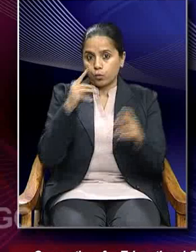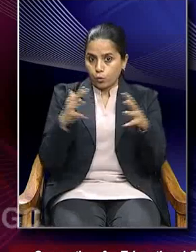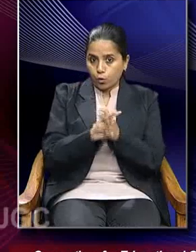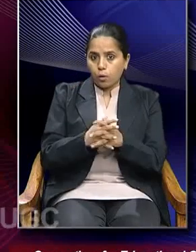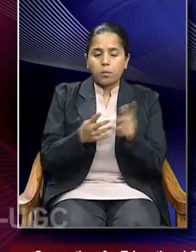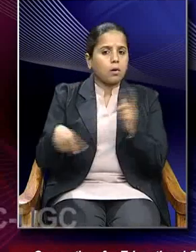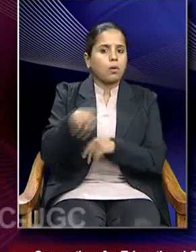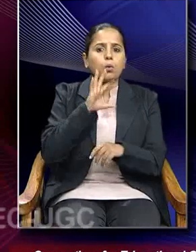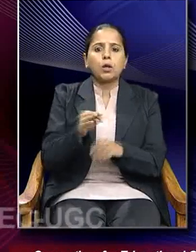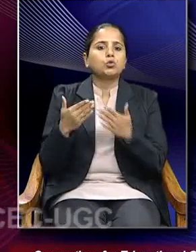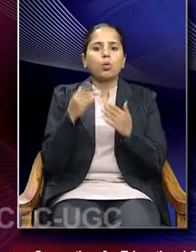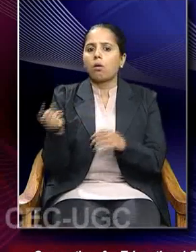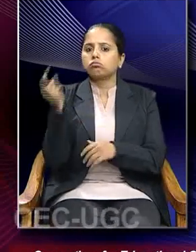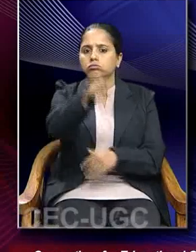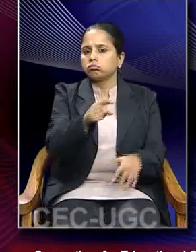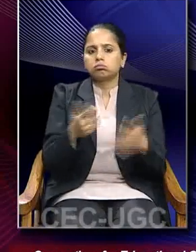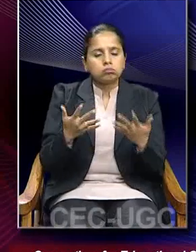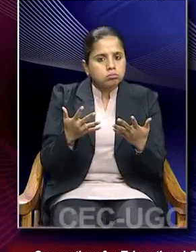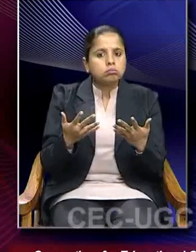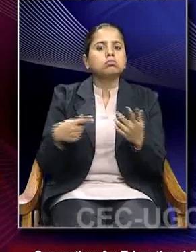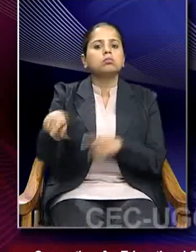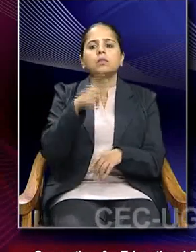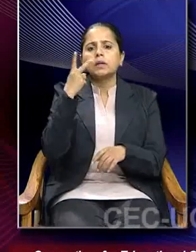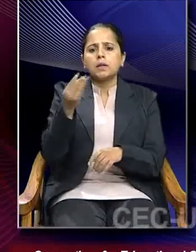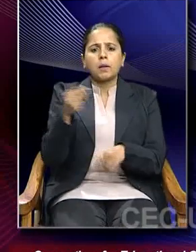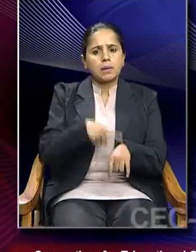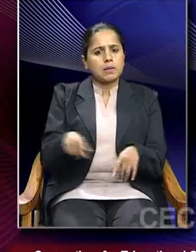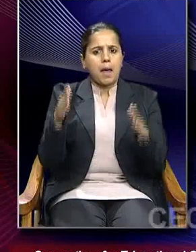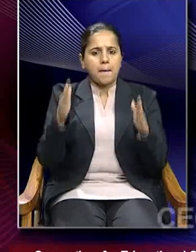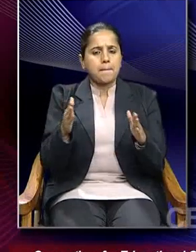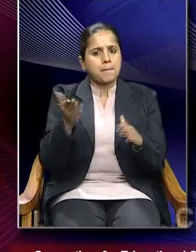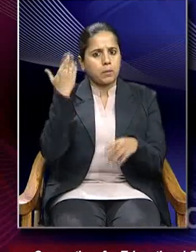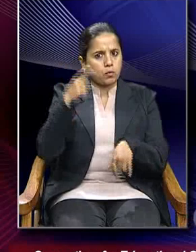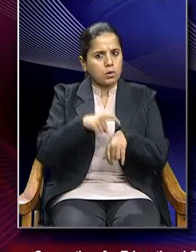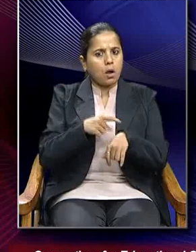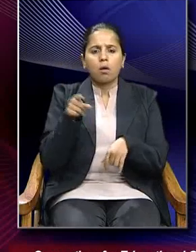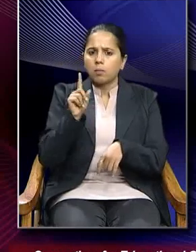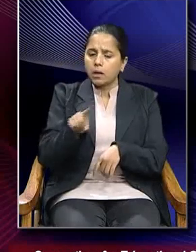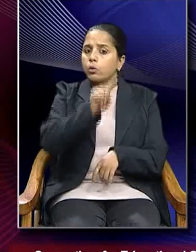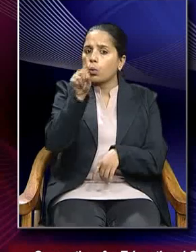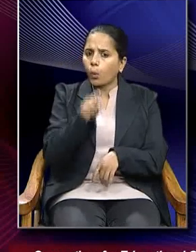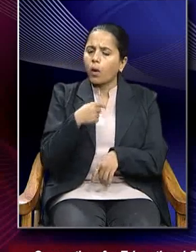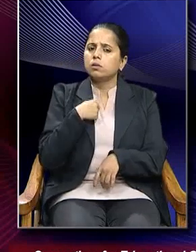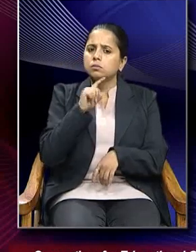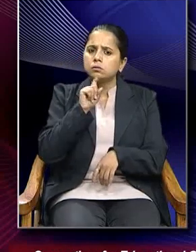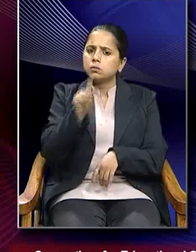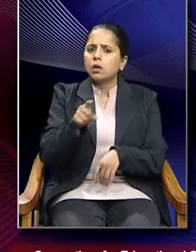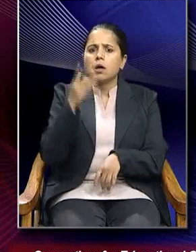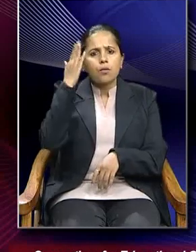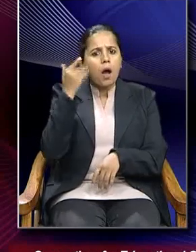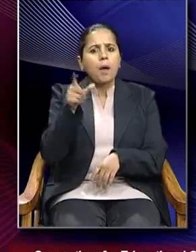were not going to school, say in a particular period of time. Or we need to question why the